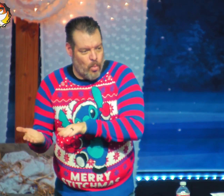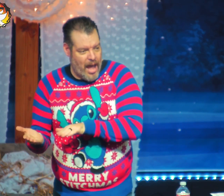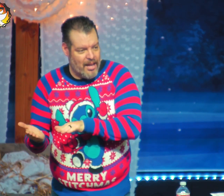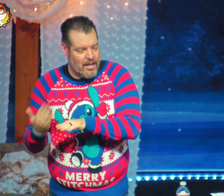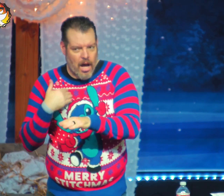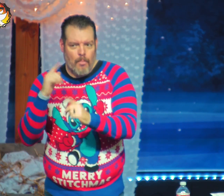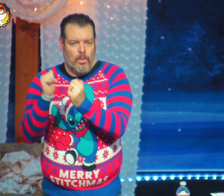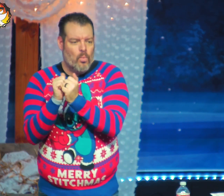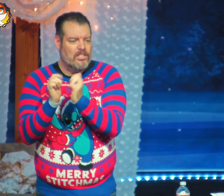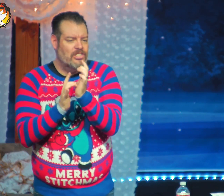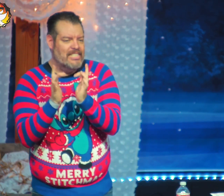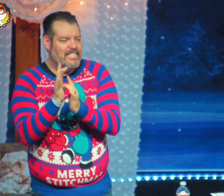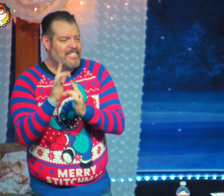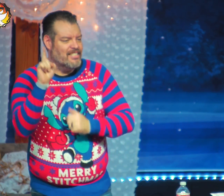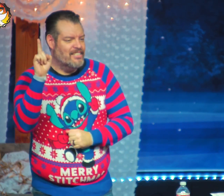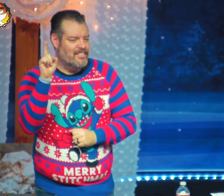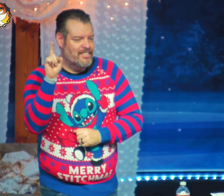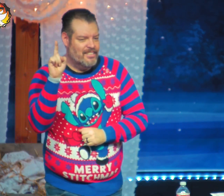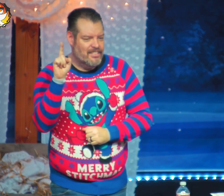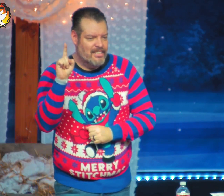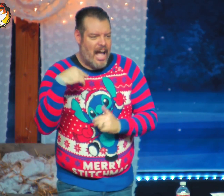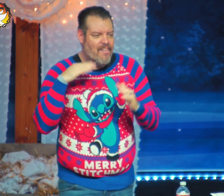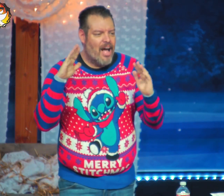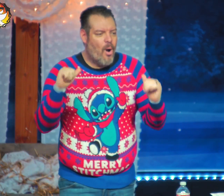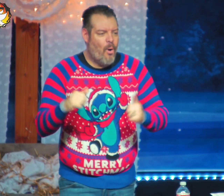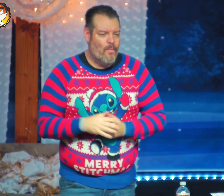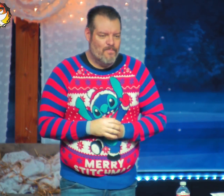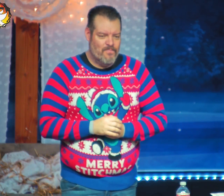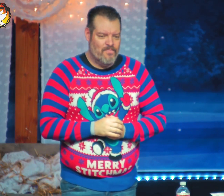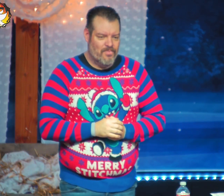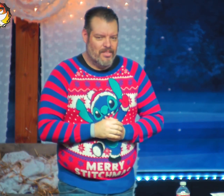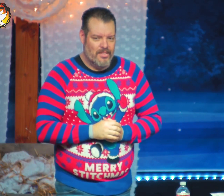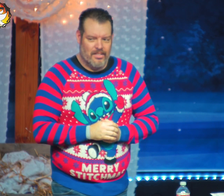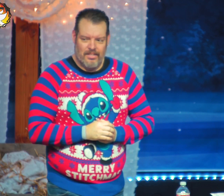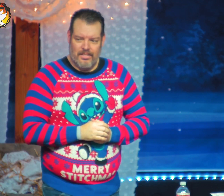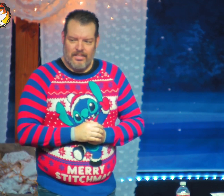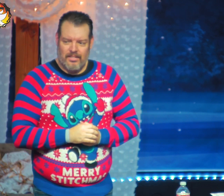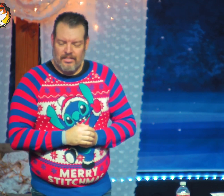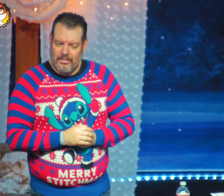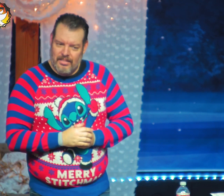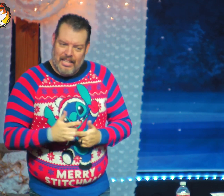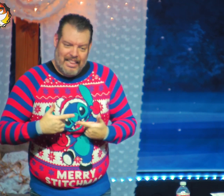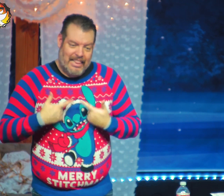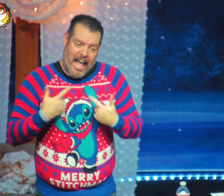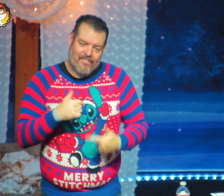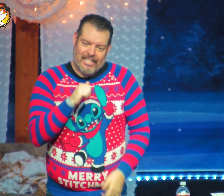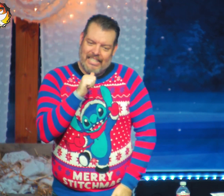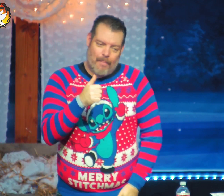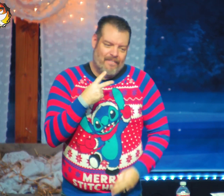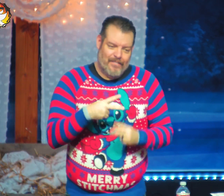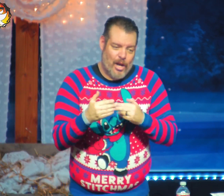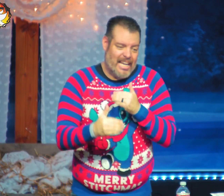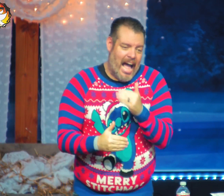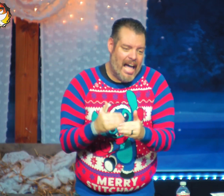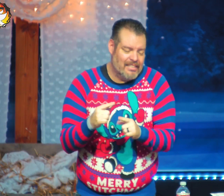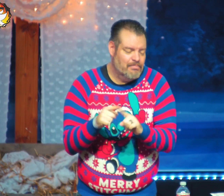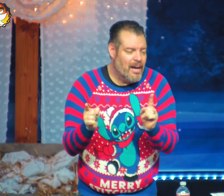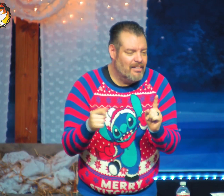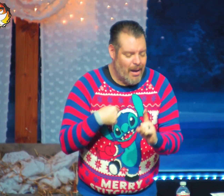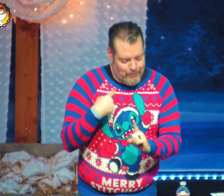Knowing that on earth, you know, 42 years of my life has been tough, good times, bad times, you keep